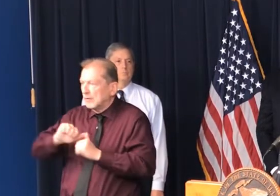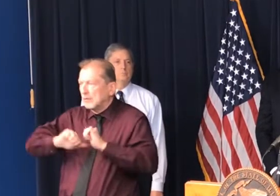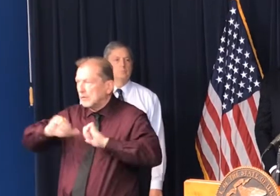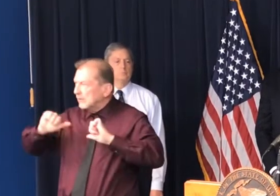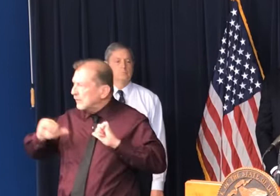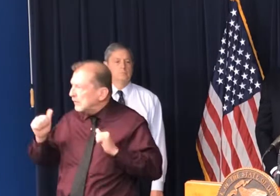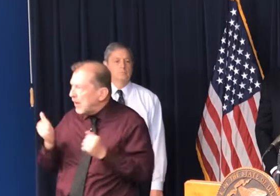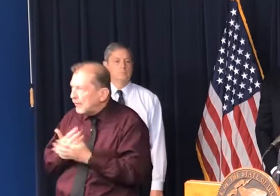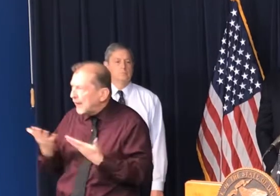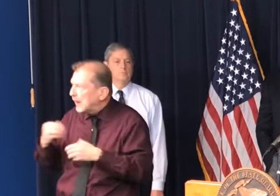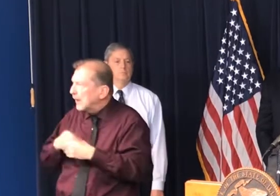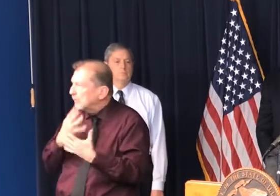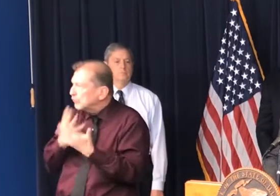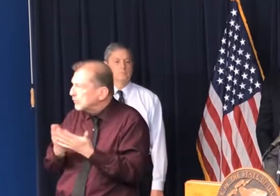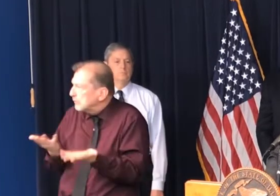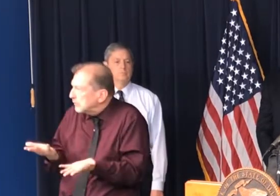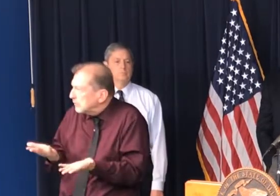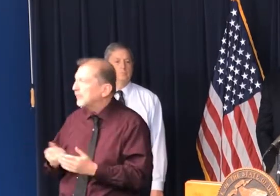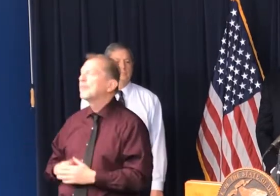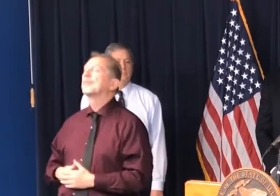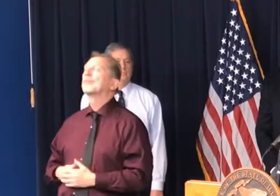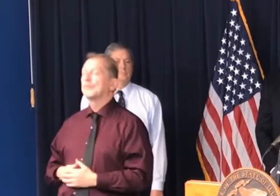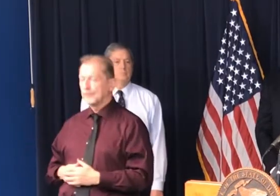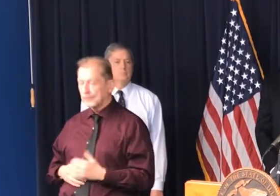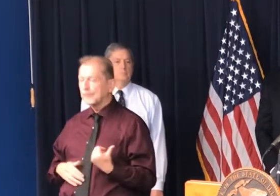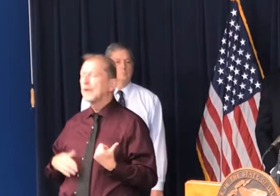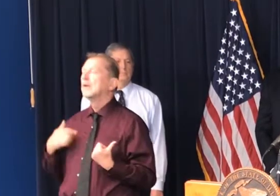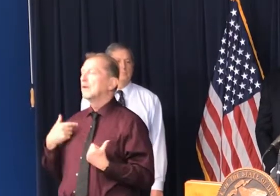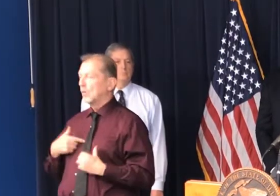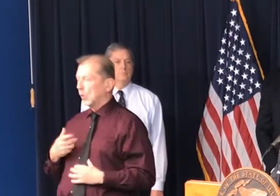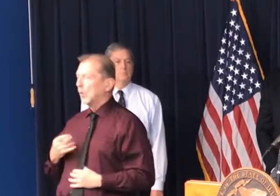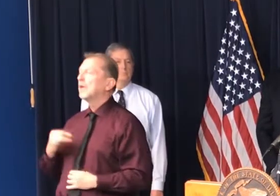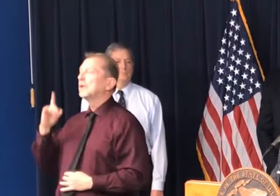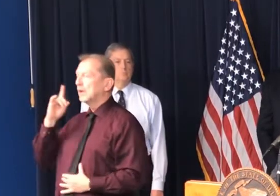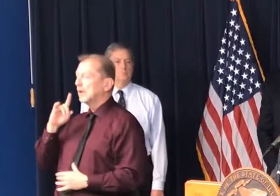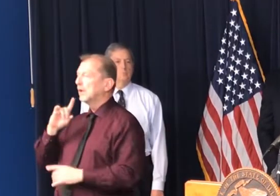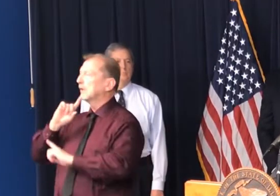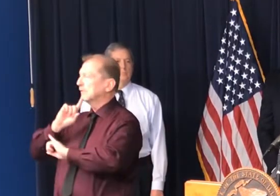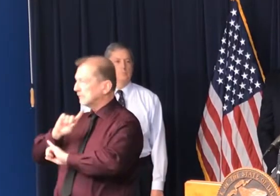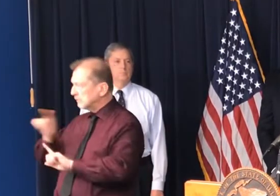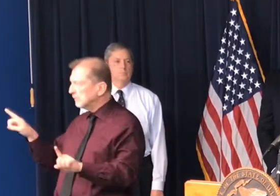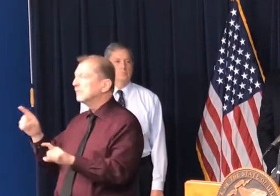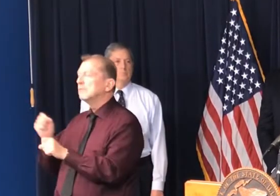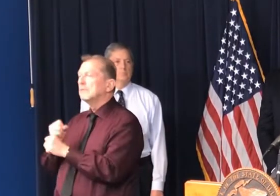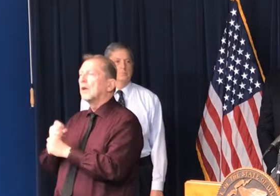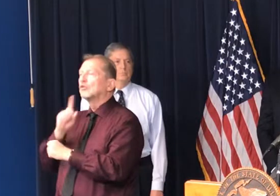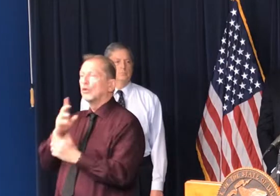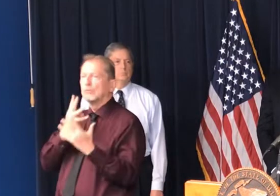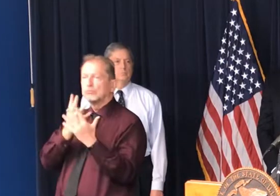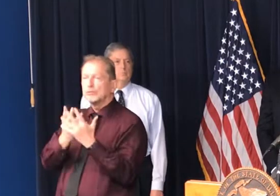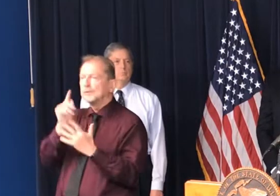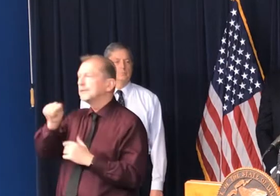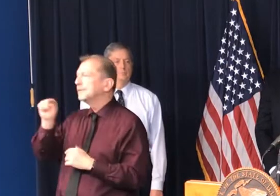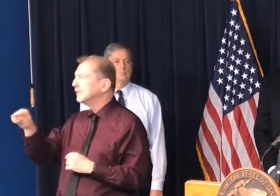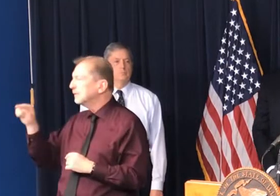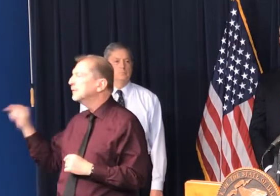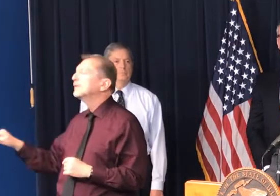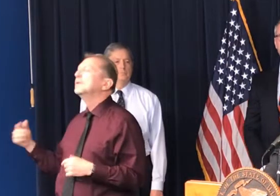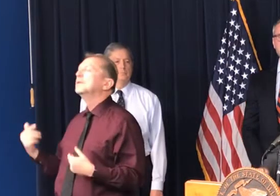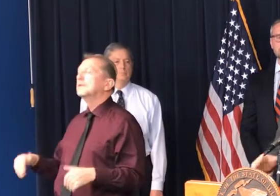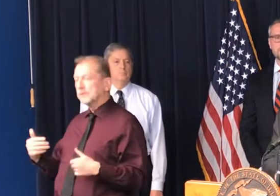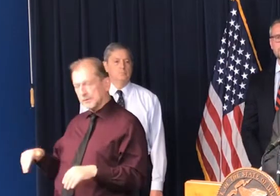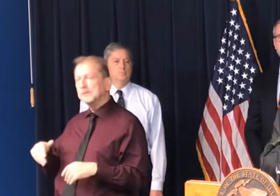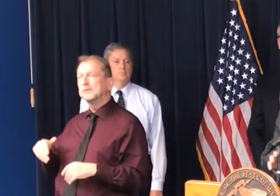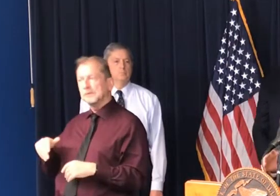sanitized? Yep, so we've made sure that across our prisons, in particular,